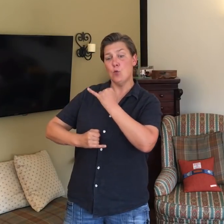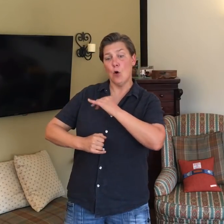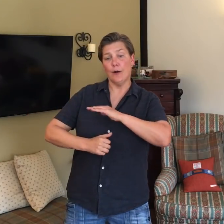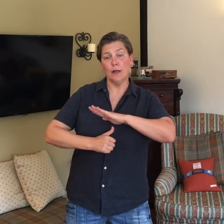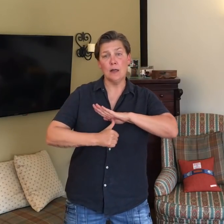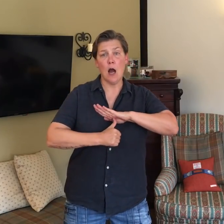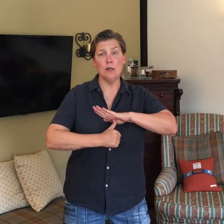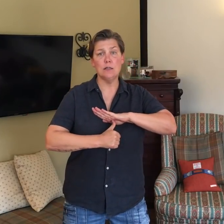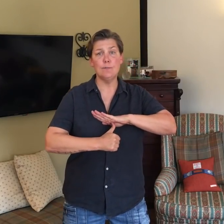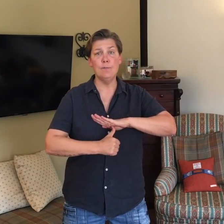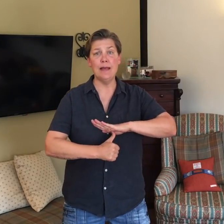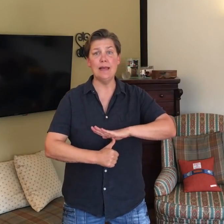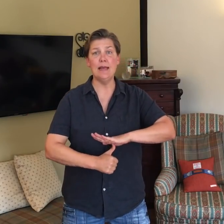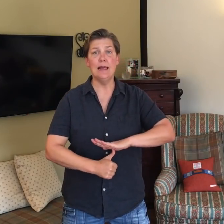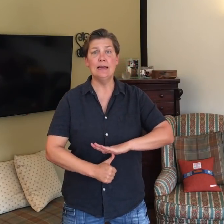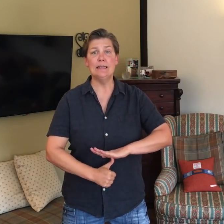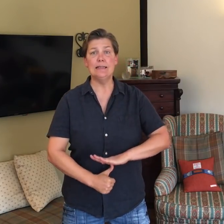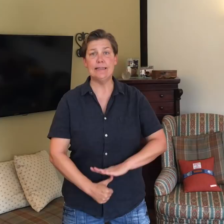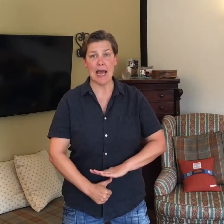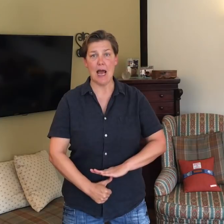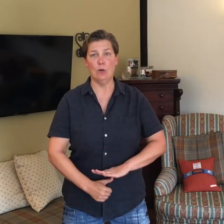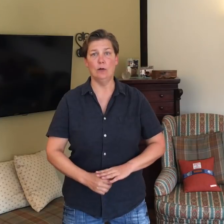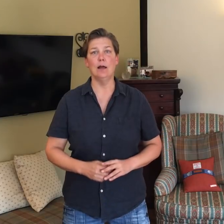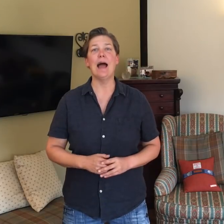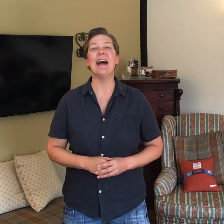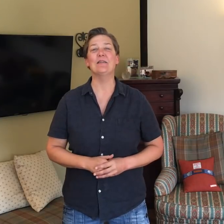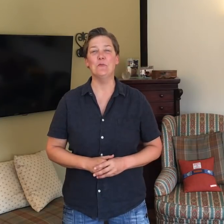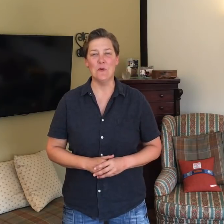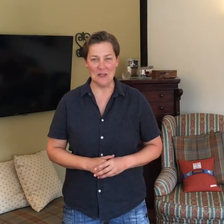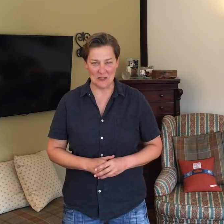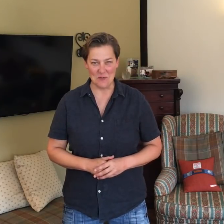want to cut me down. And once more.